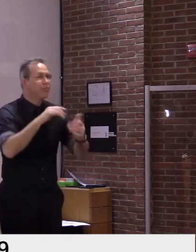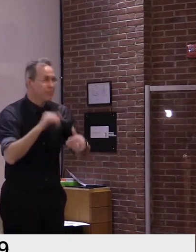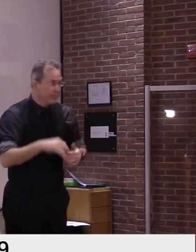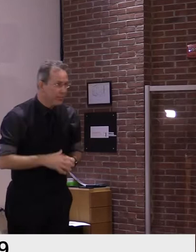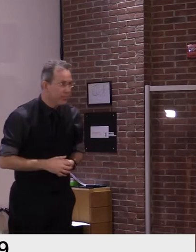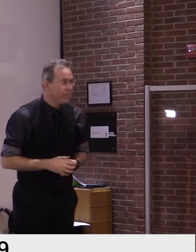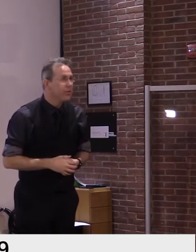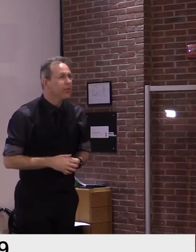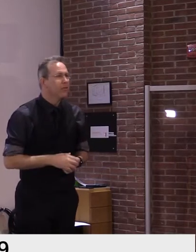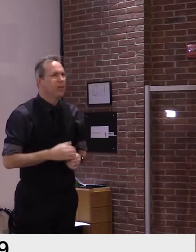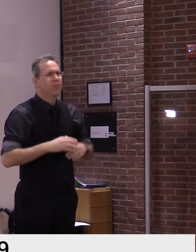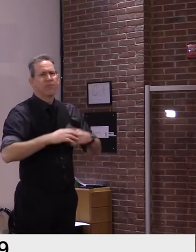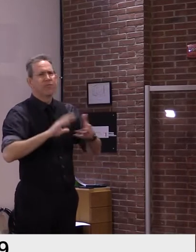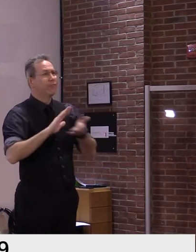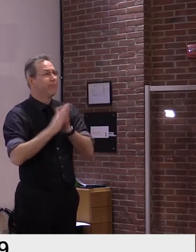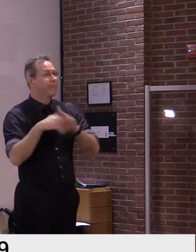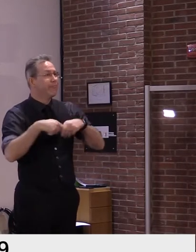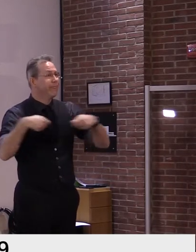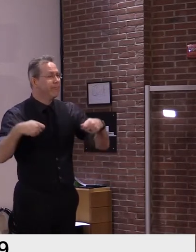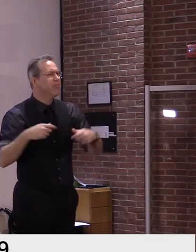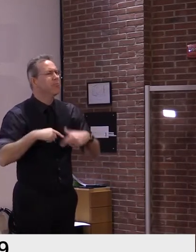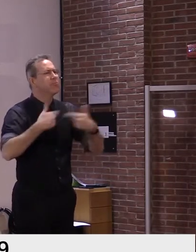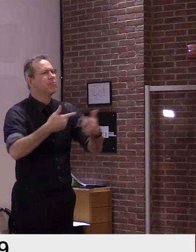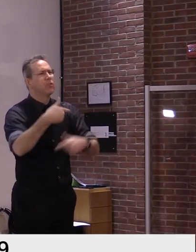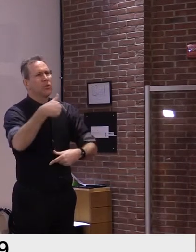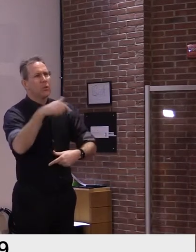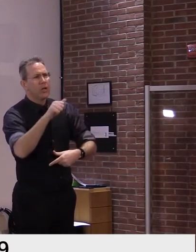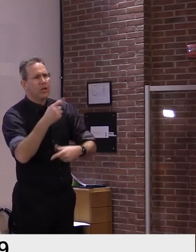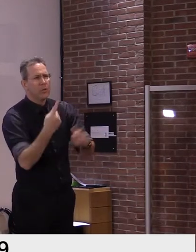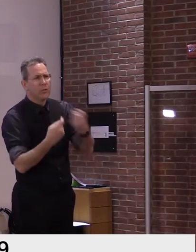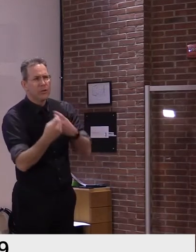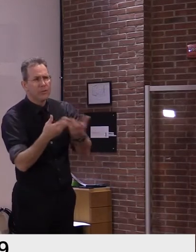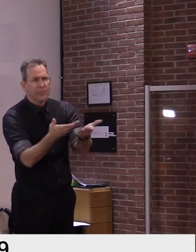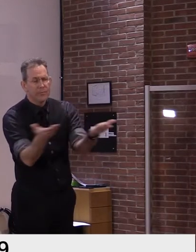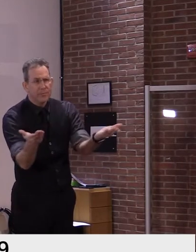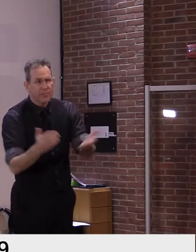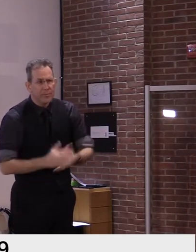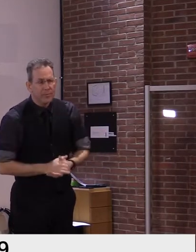I'll turn the moderator over to Mike Smith.